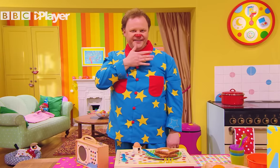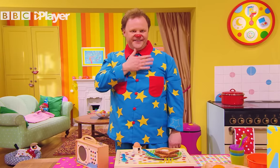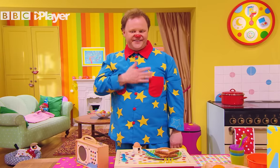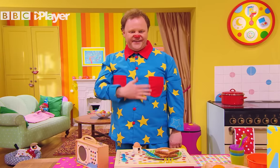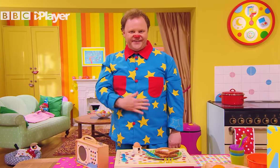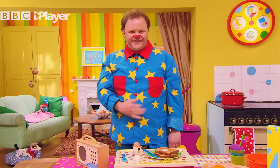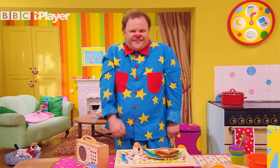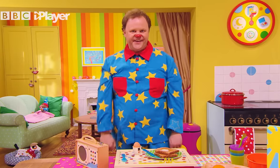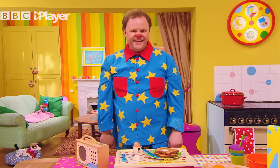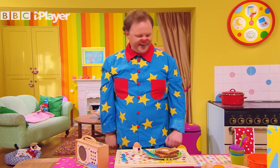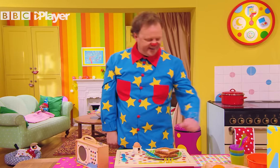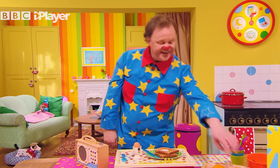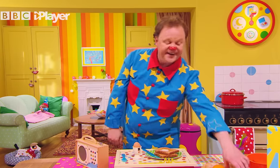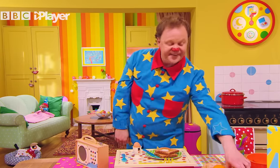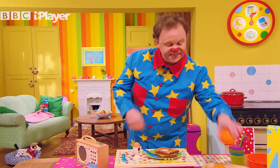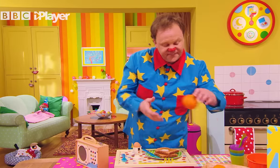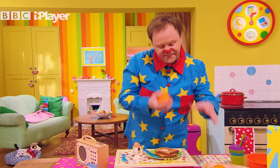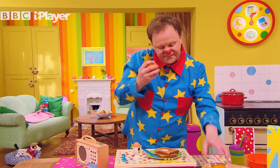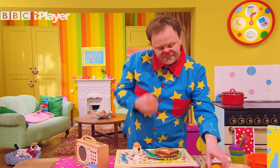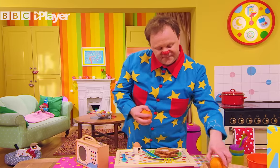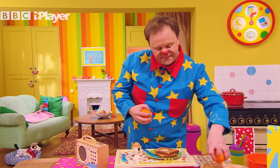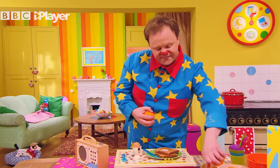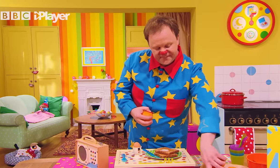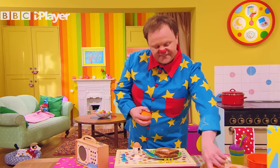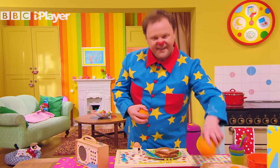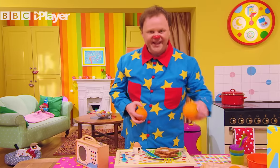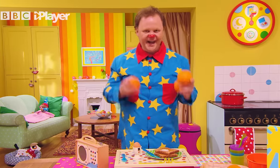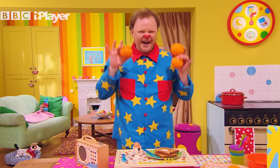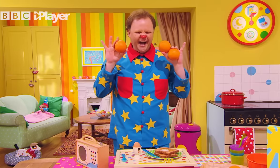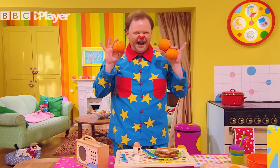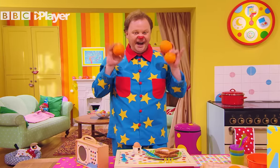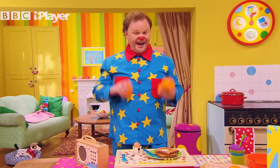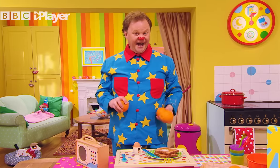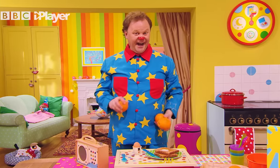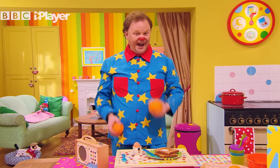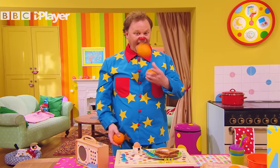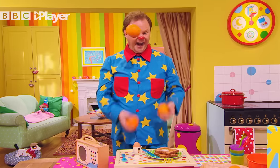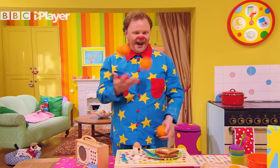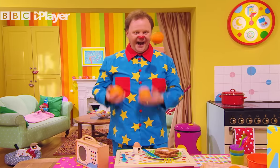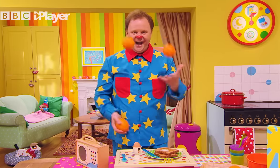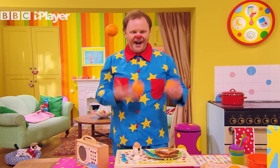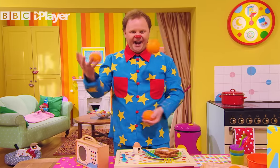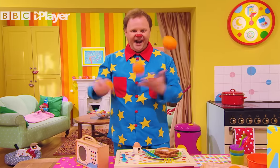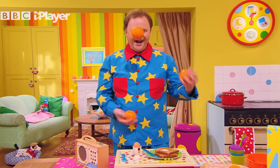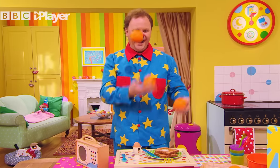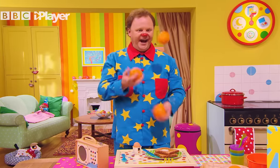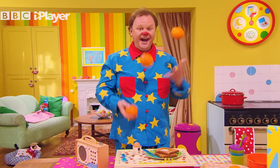Orange juice! Good idea, Mr. Tumble. Tumble Ted will love orange juice with his